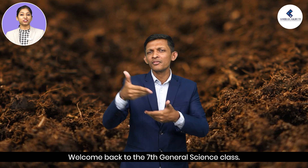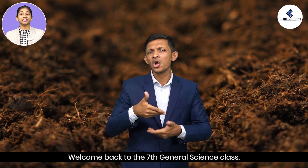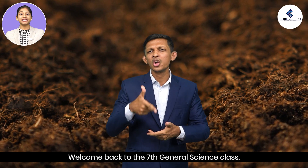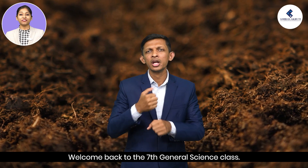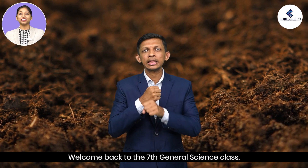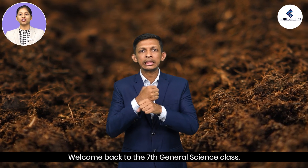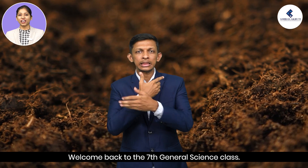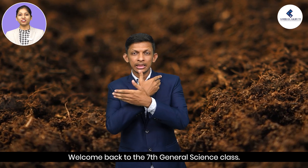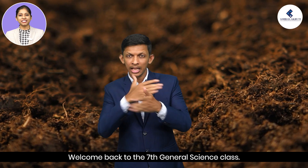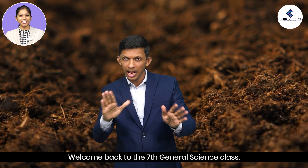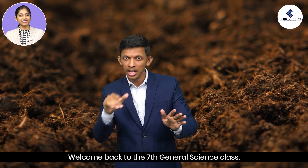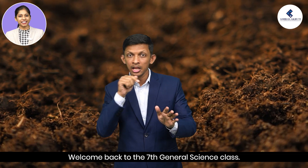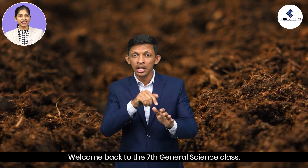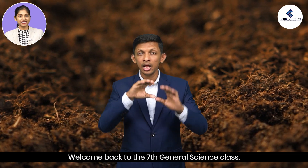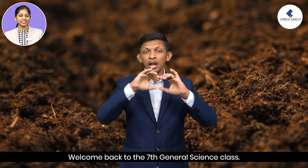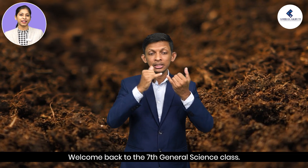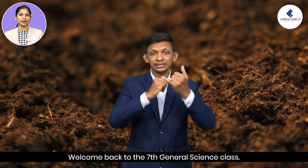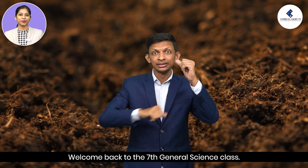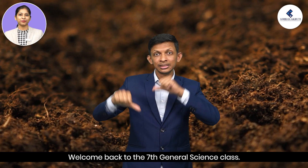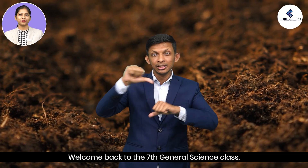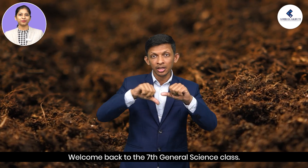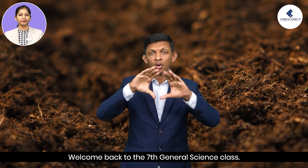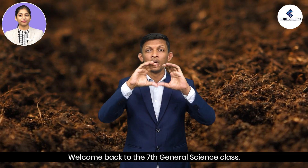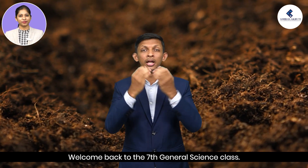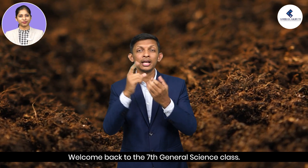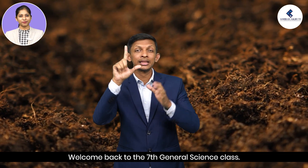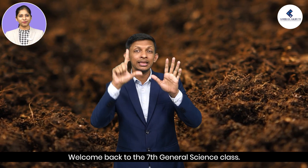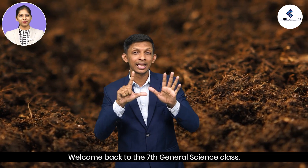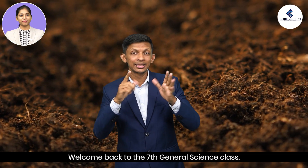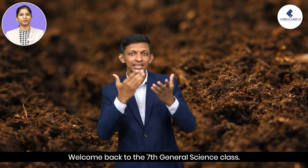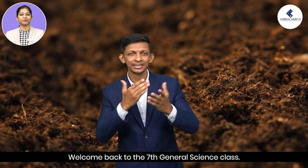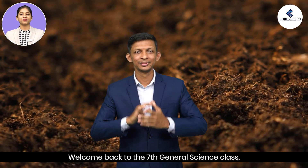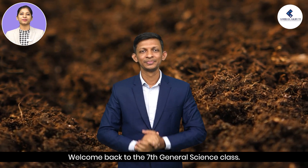Welcome back to the 7th General Science class.